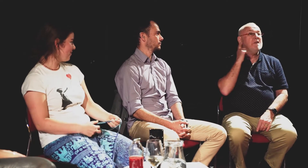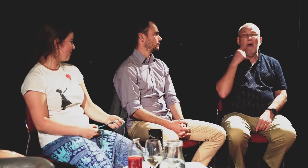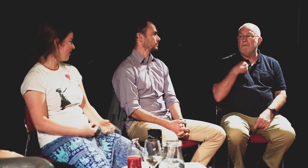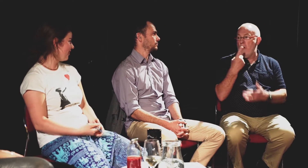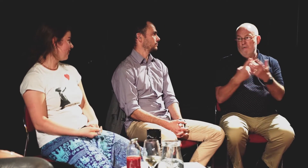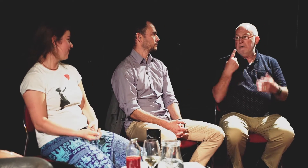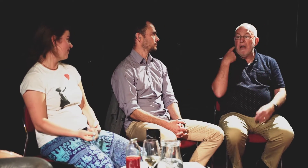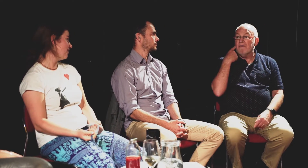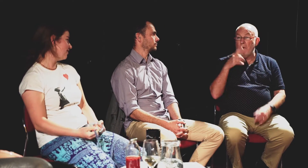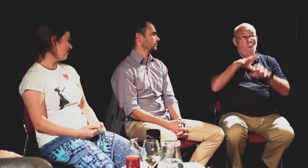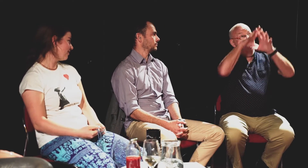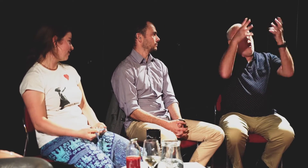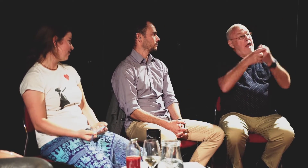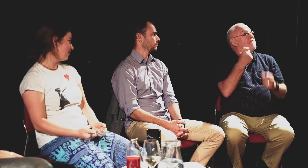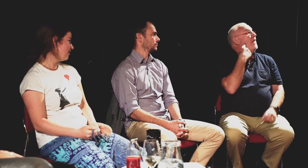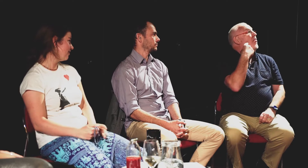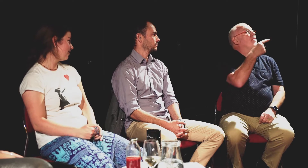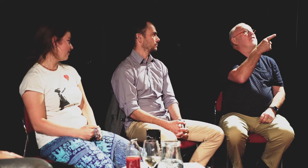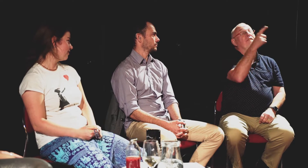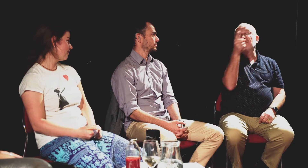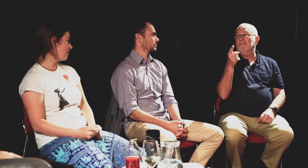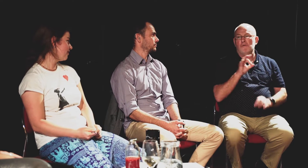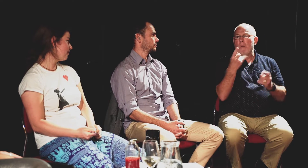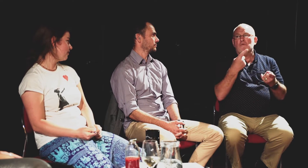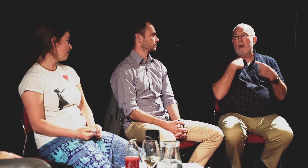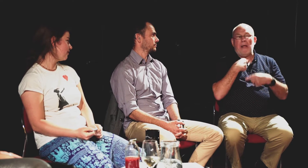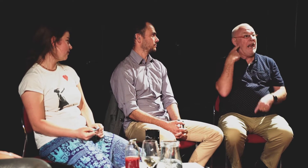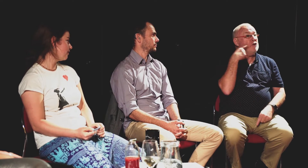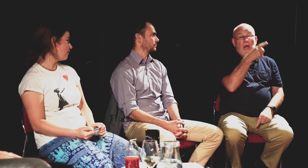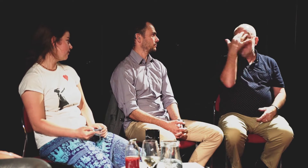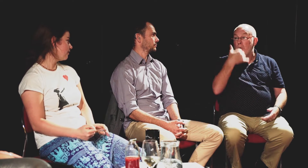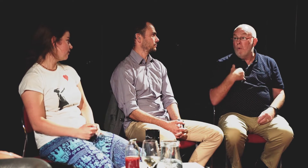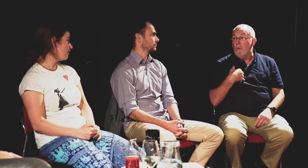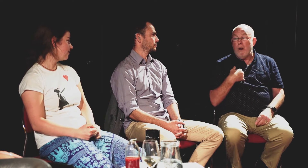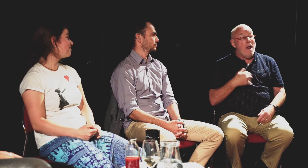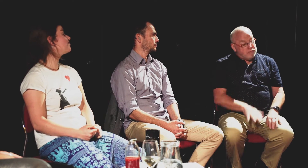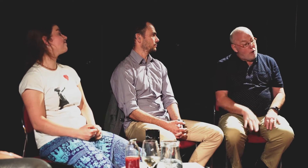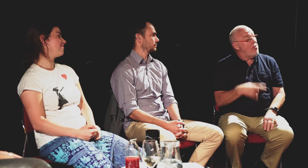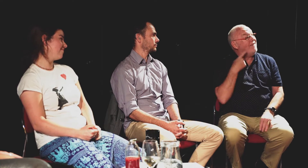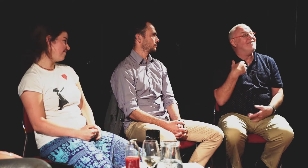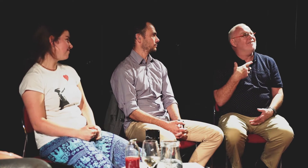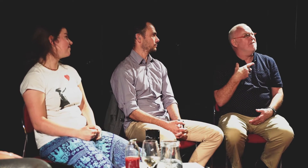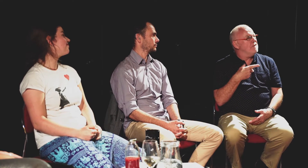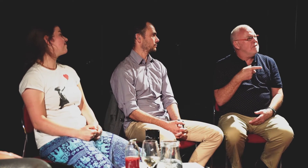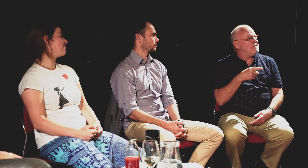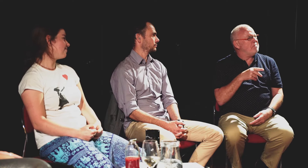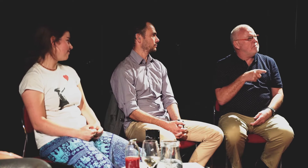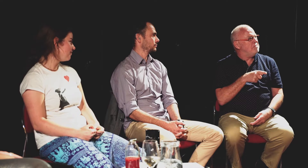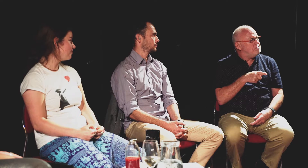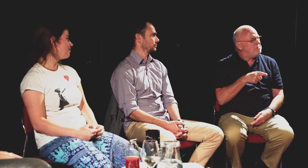I grew up thinking I was the only deaf person in the world. No one told me, I didn't know that there was deaf and hearing people. Actually, I thought for a